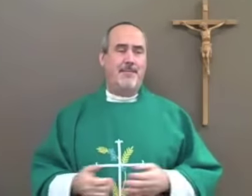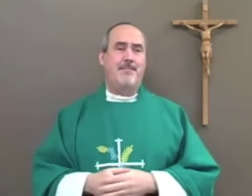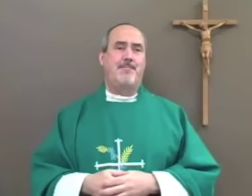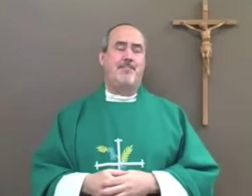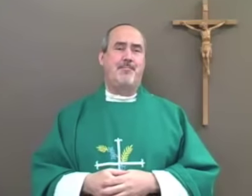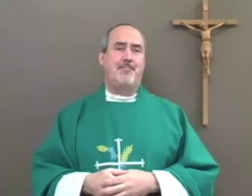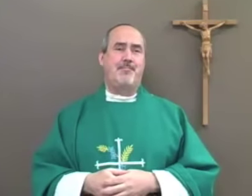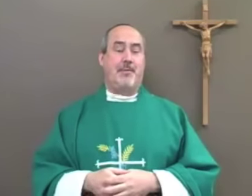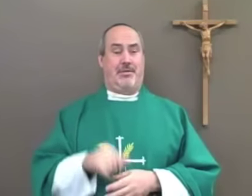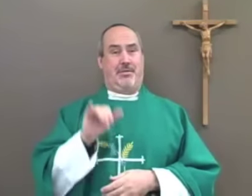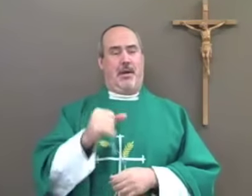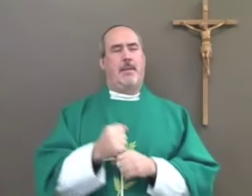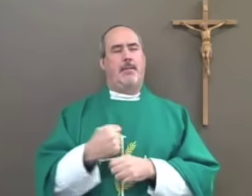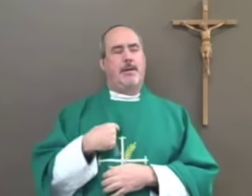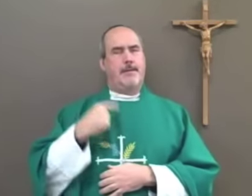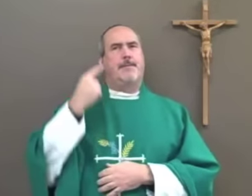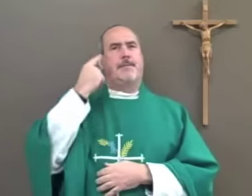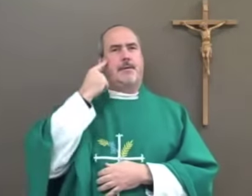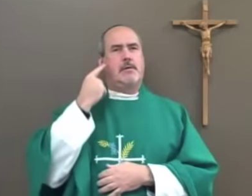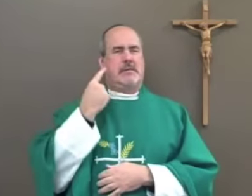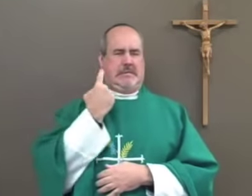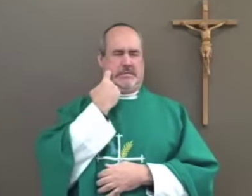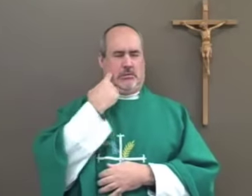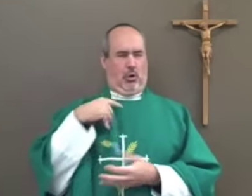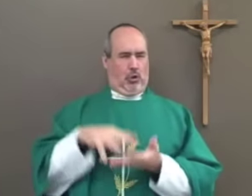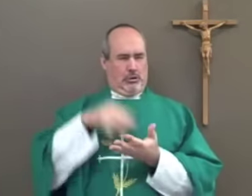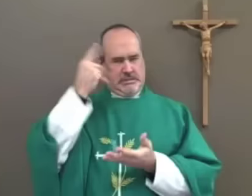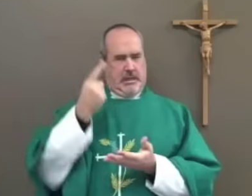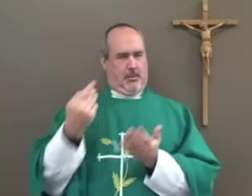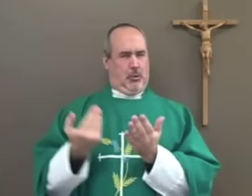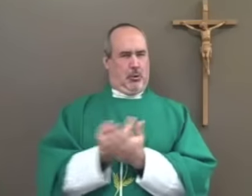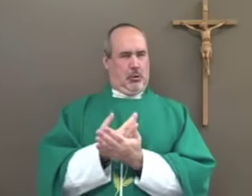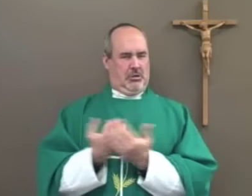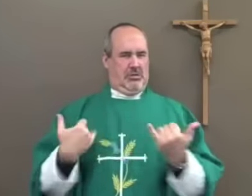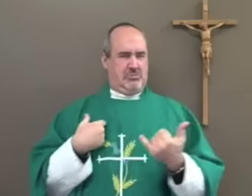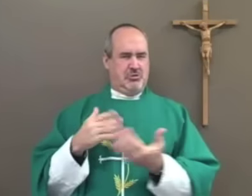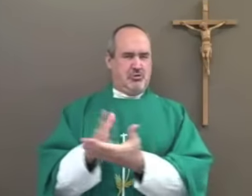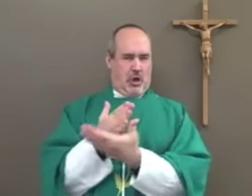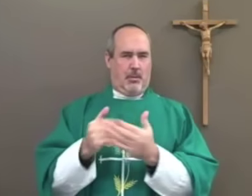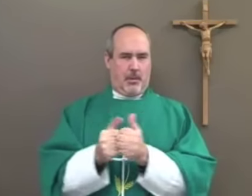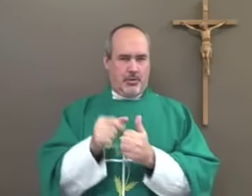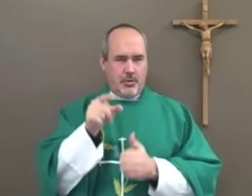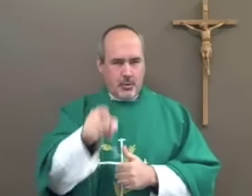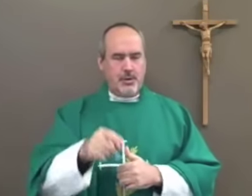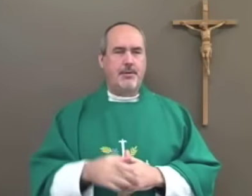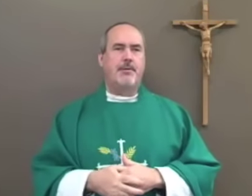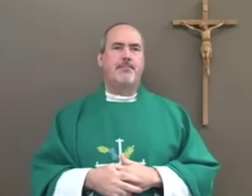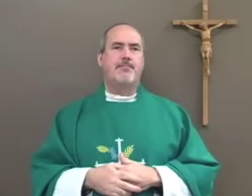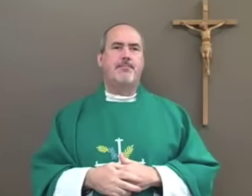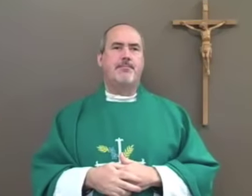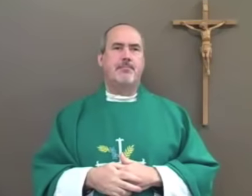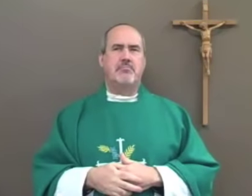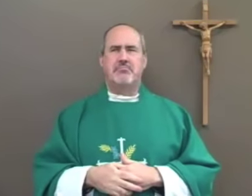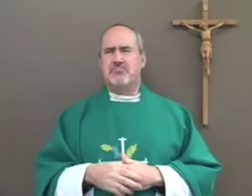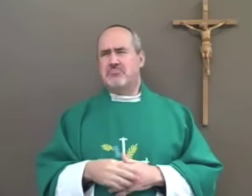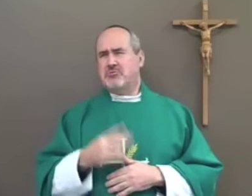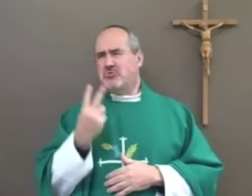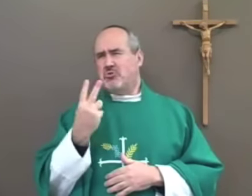answer. Many people ask that all the time. But it made me think of something that I just recently learned that I'd like to share with